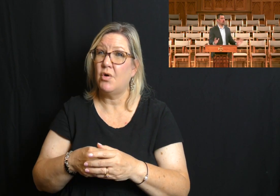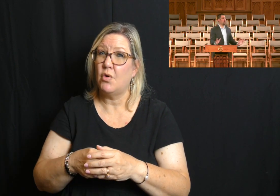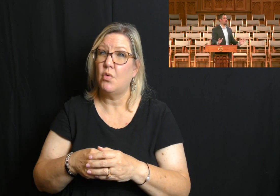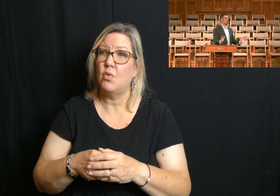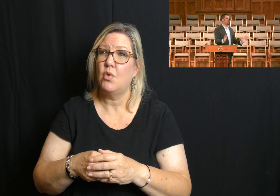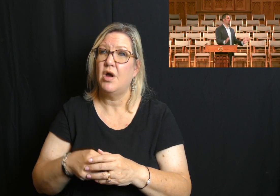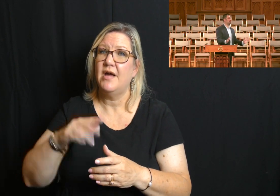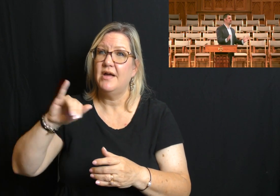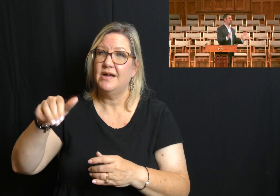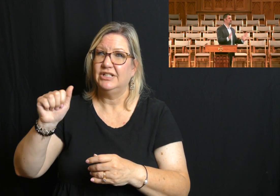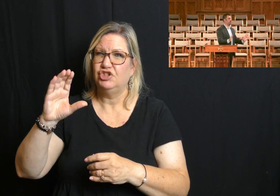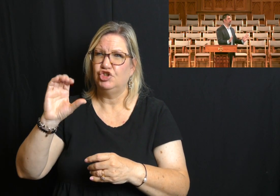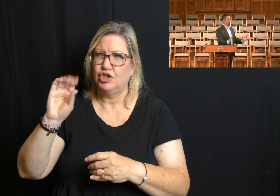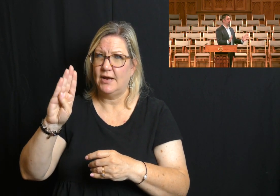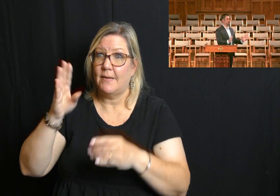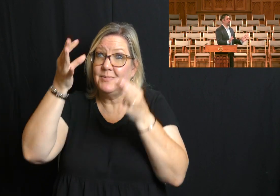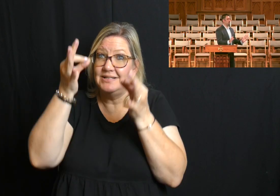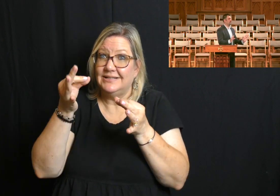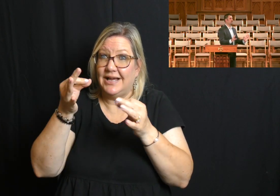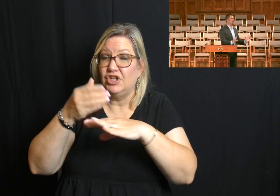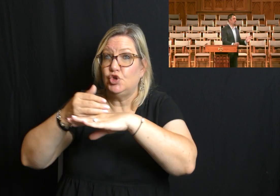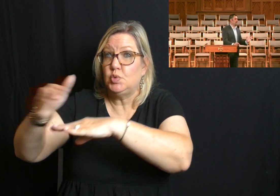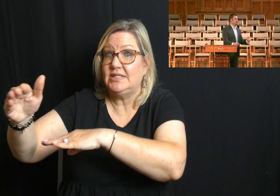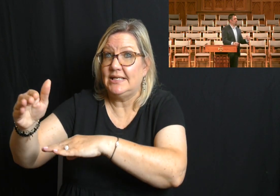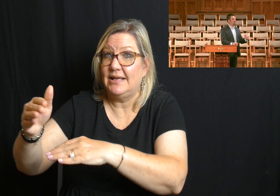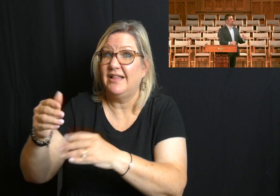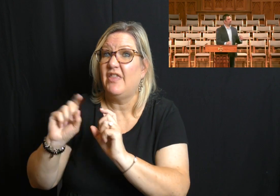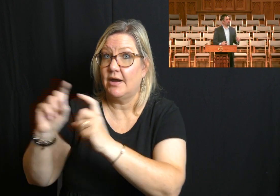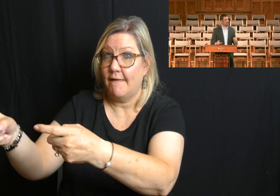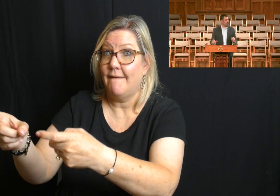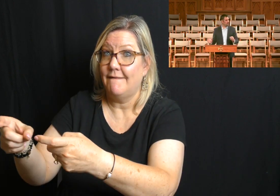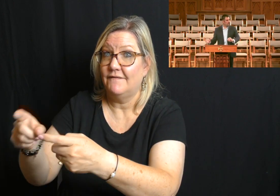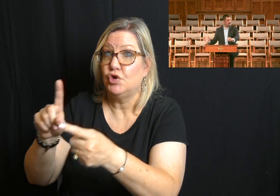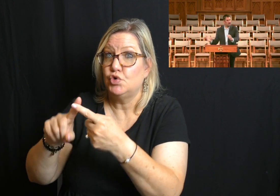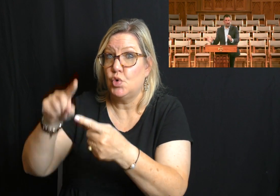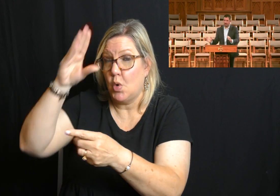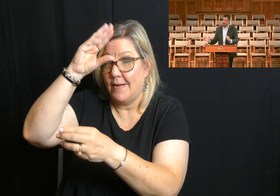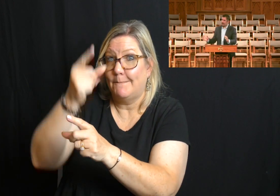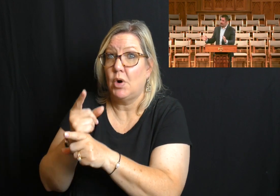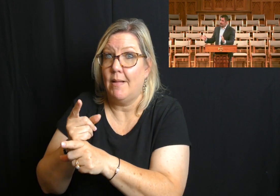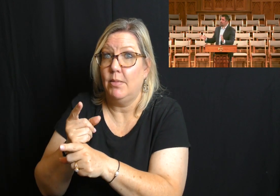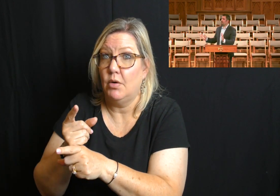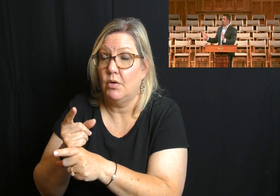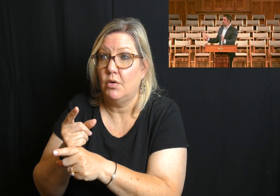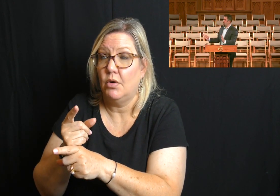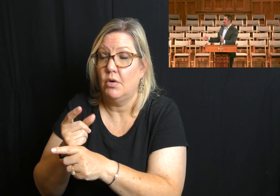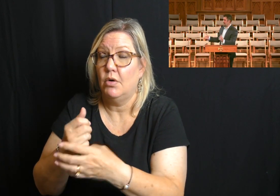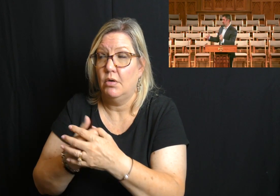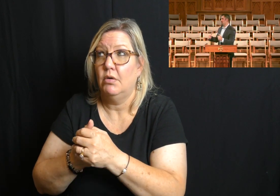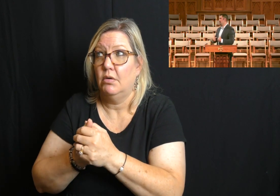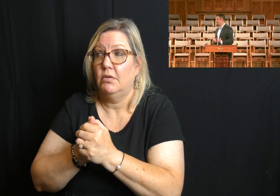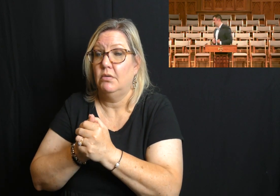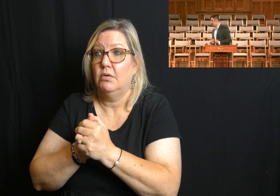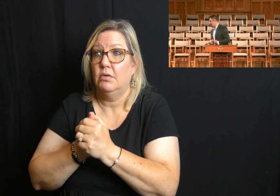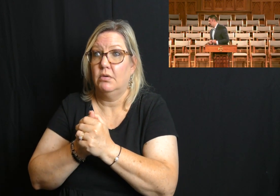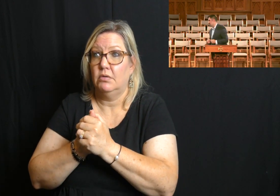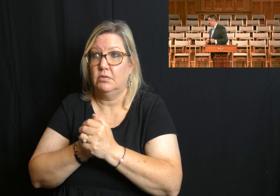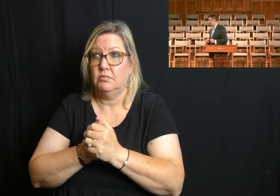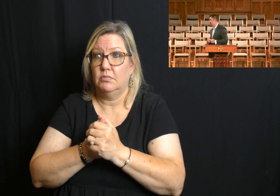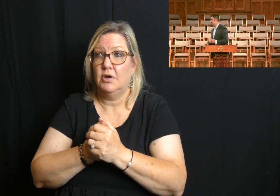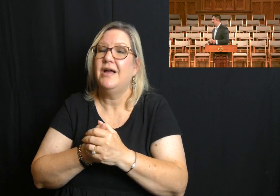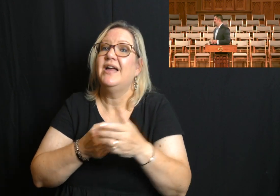this large gift to his brother because he said, you know what? I'm going to do things my own